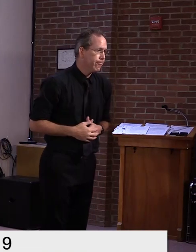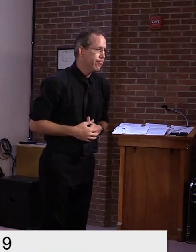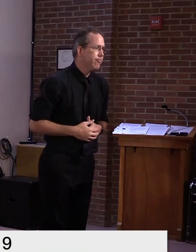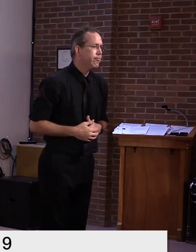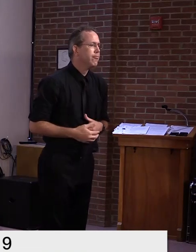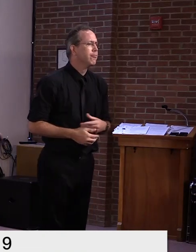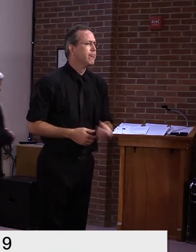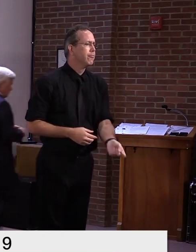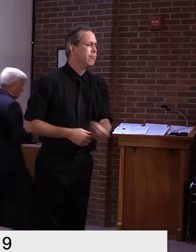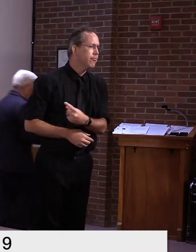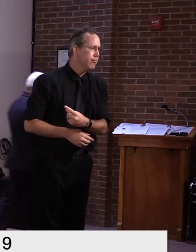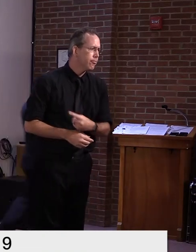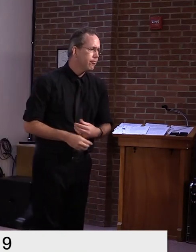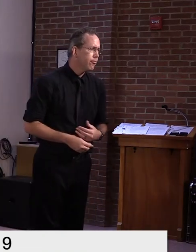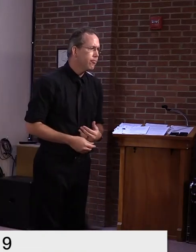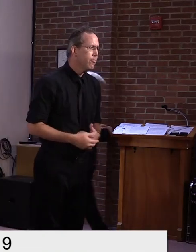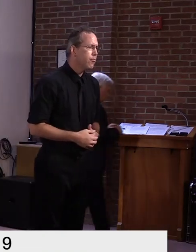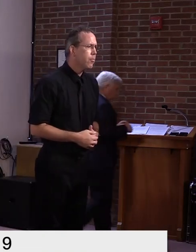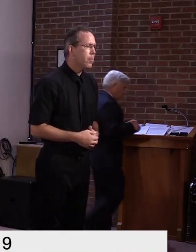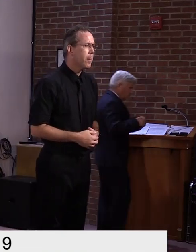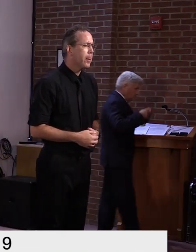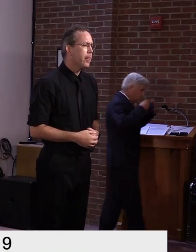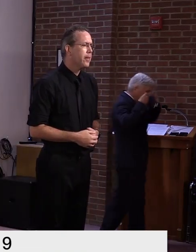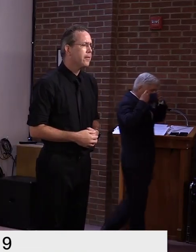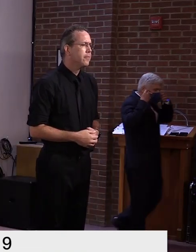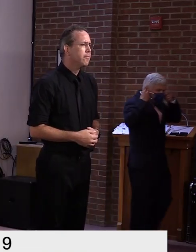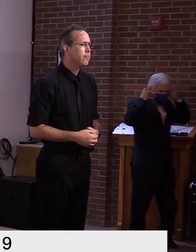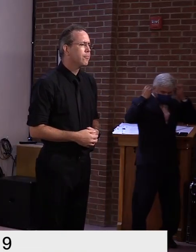lately it has just seemed to me as though